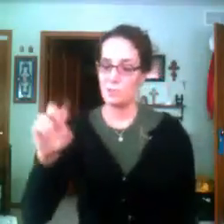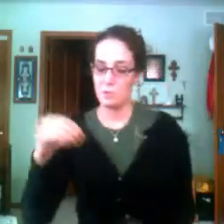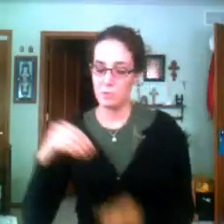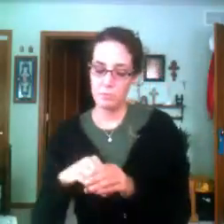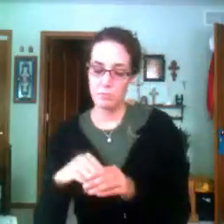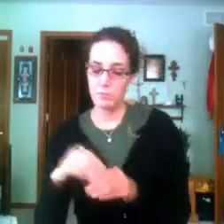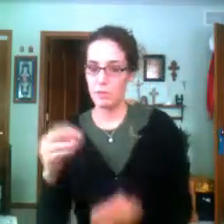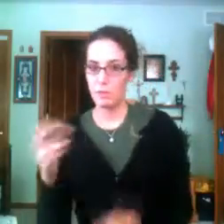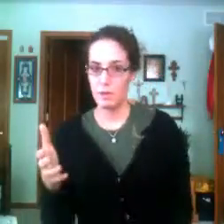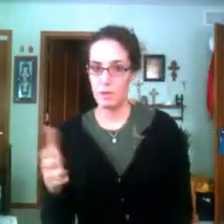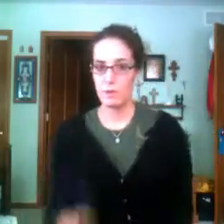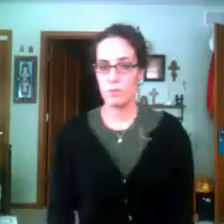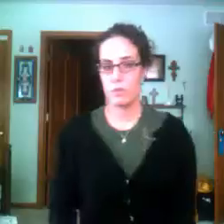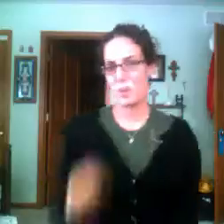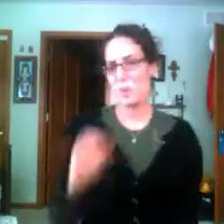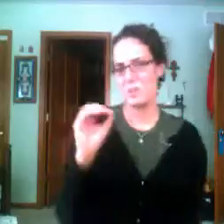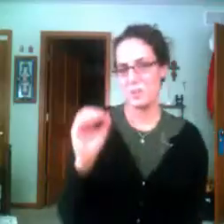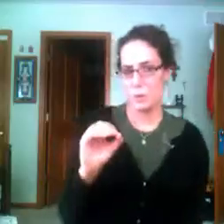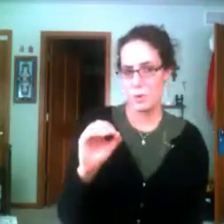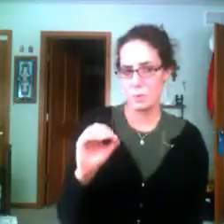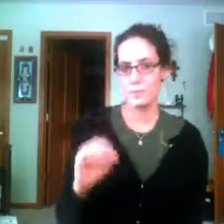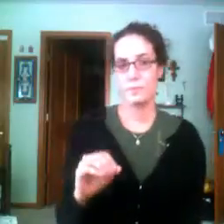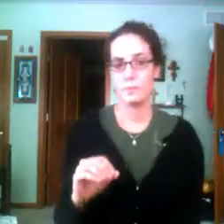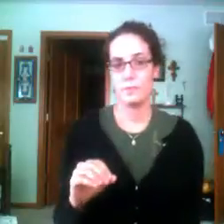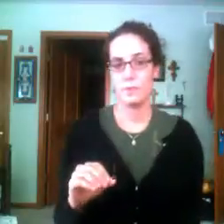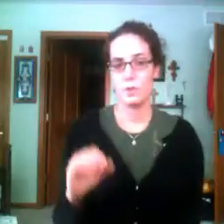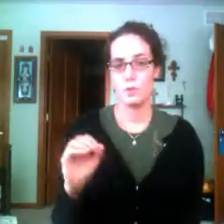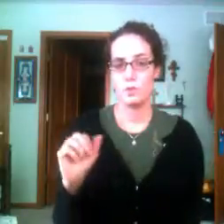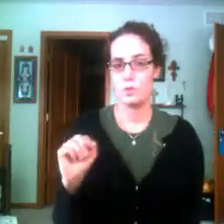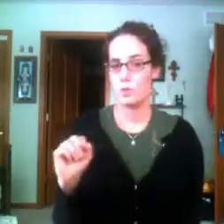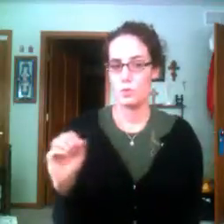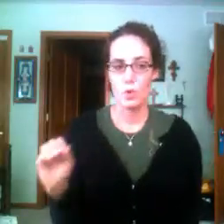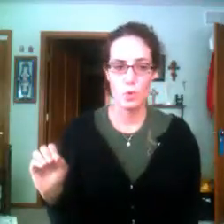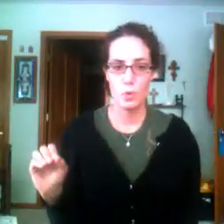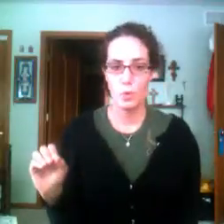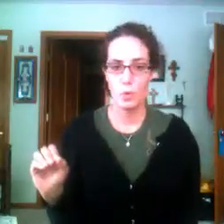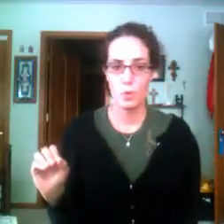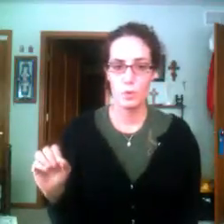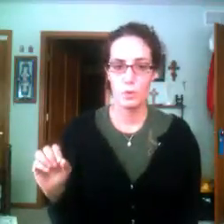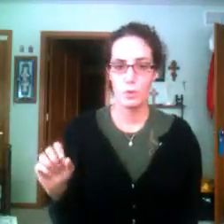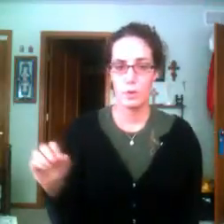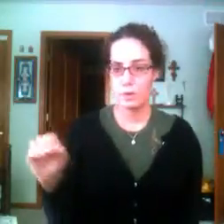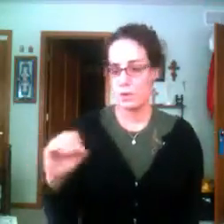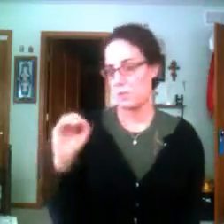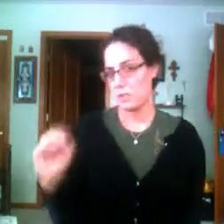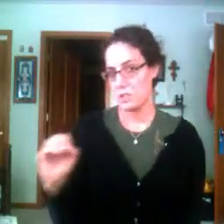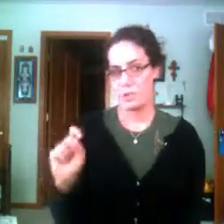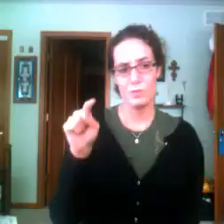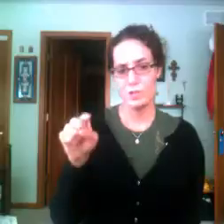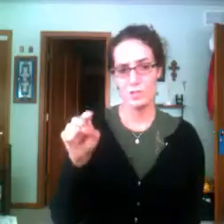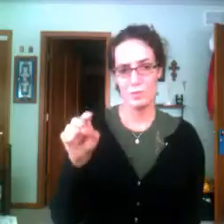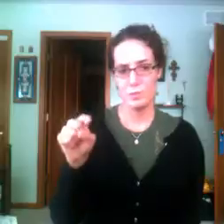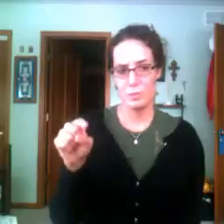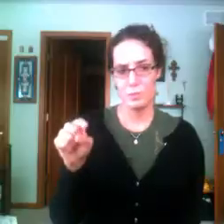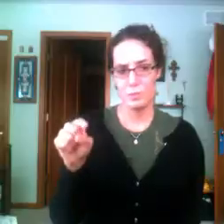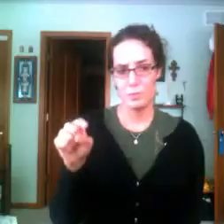so 0. So I'm going to tack on a 0 and put a decimal point right there. Here's a decimal point right there. You